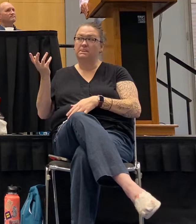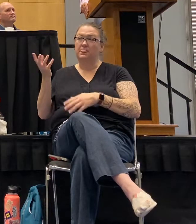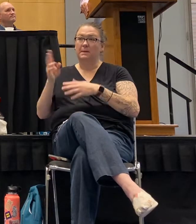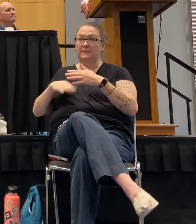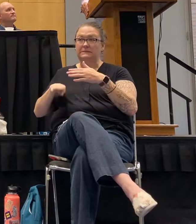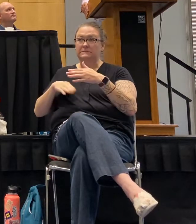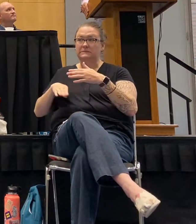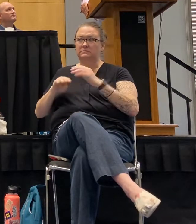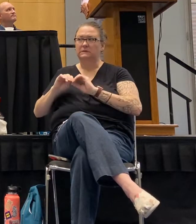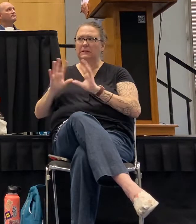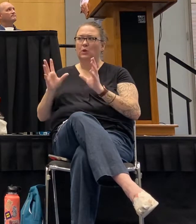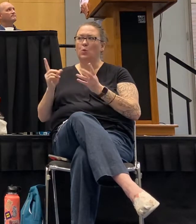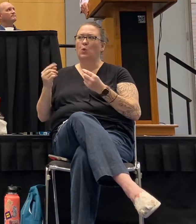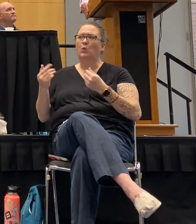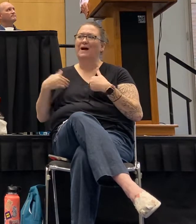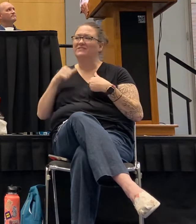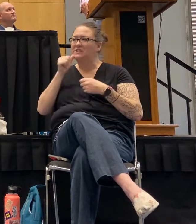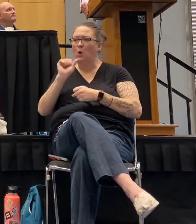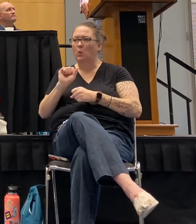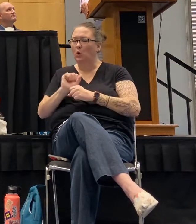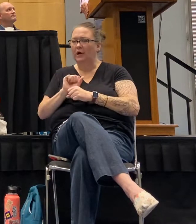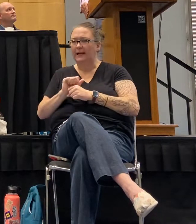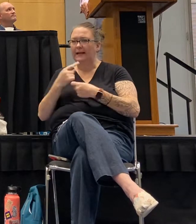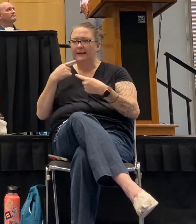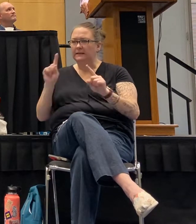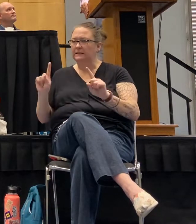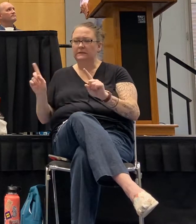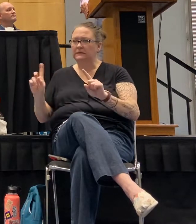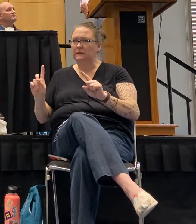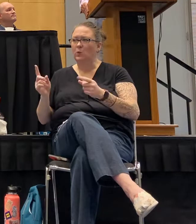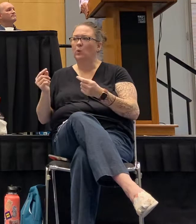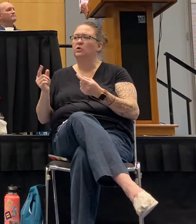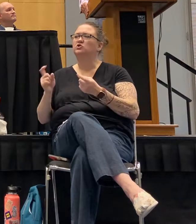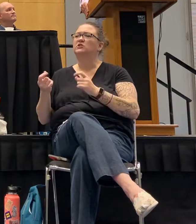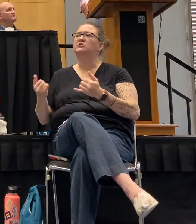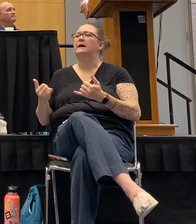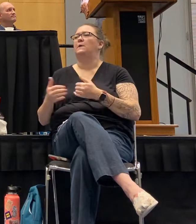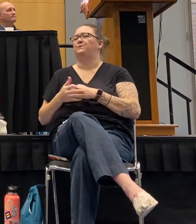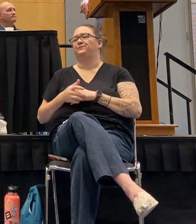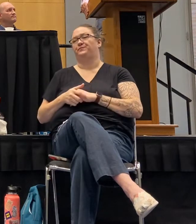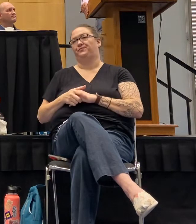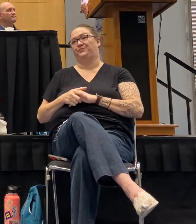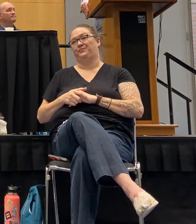basically clearly what you have is not working. So what are you going to change now?